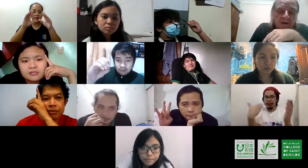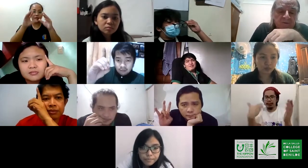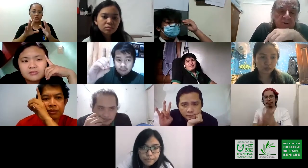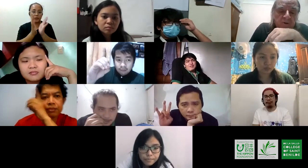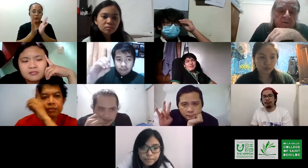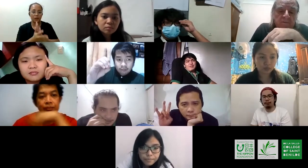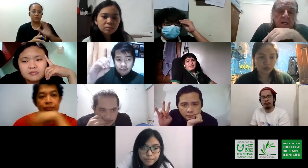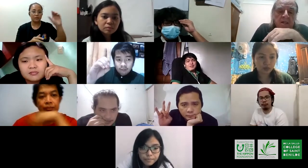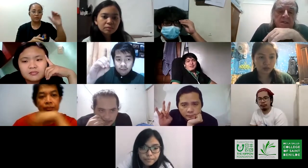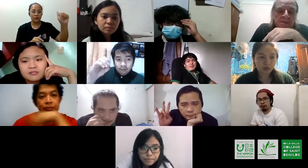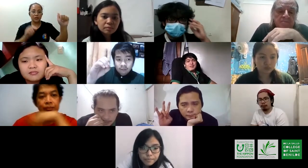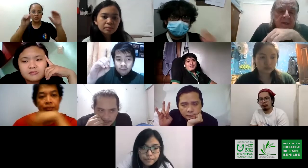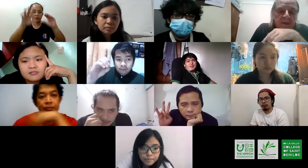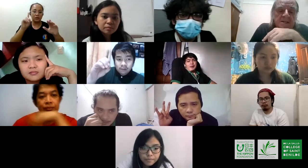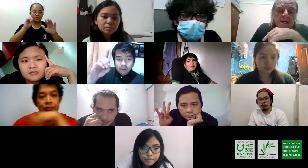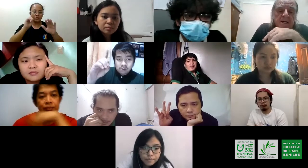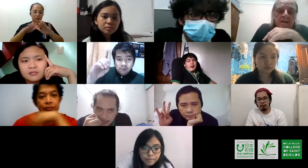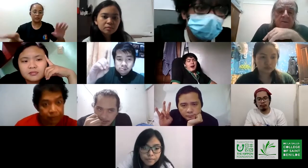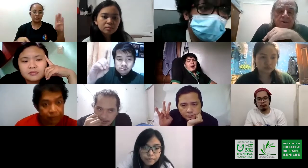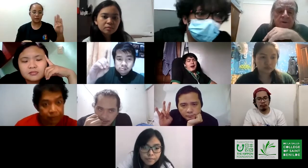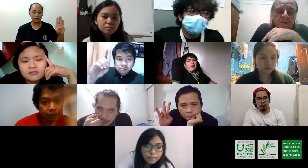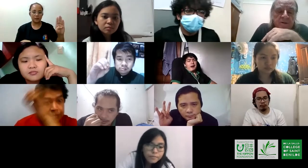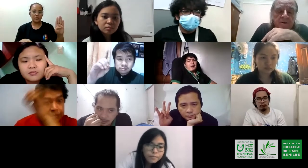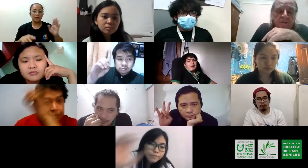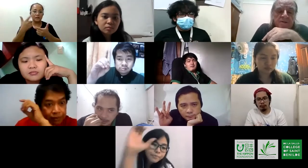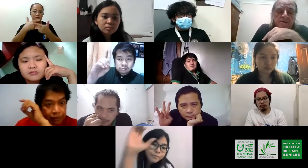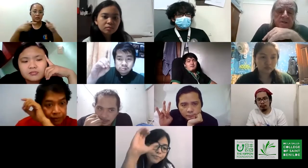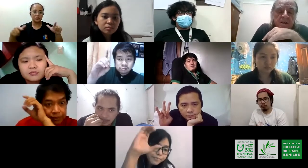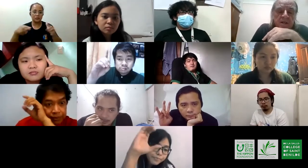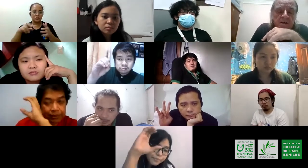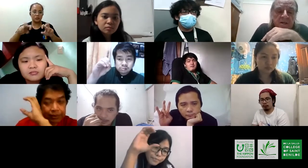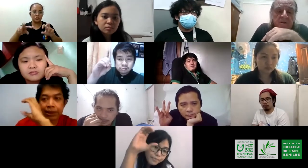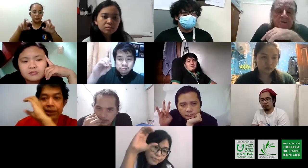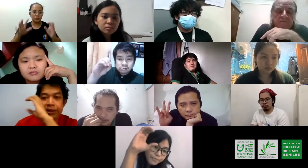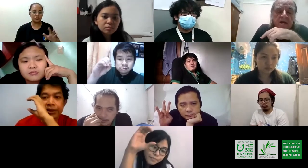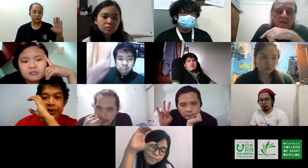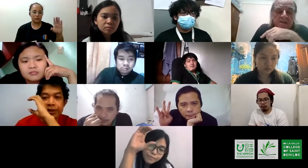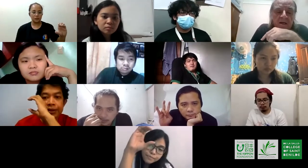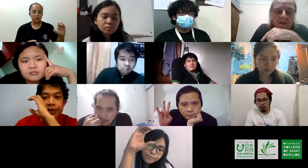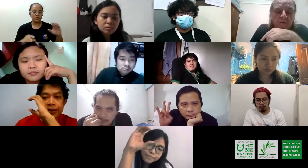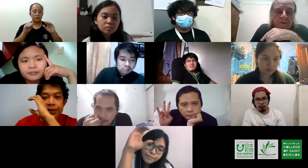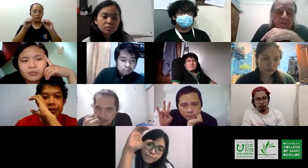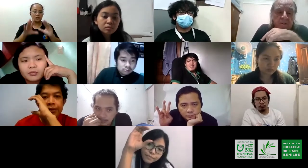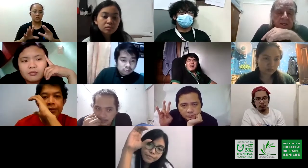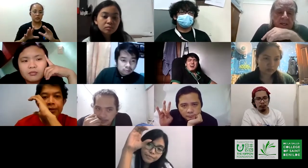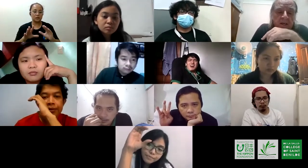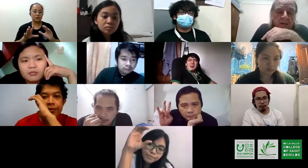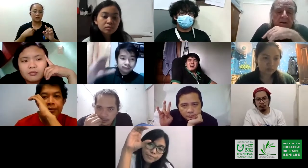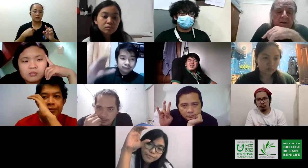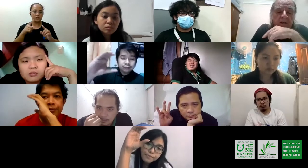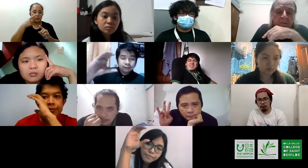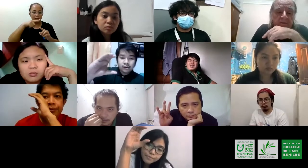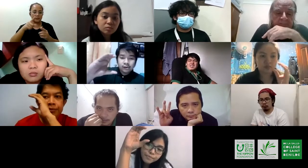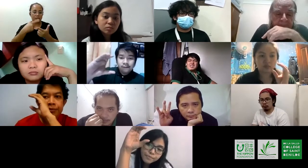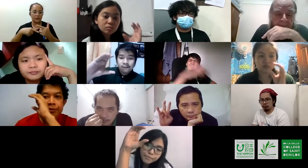D, all of the above. Number 7, the WDL Thailand program trained Thai deaf teachers